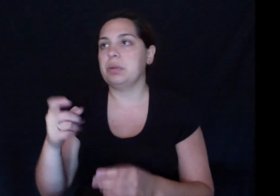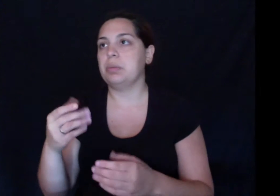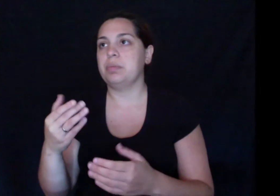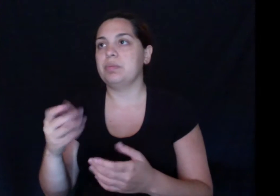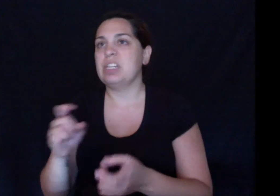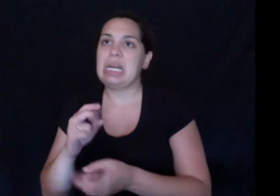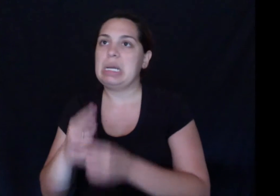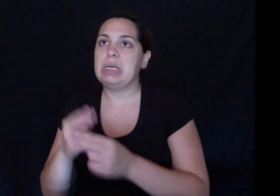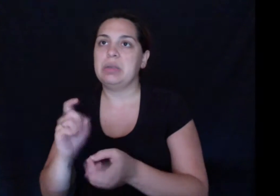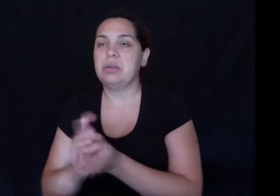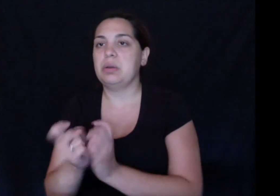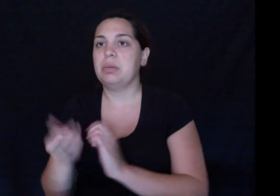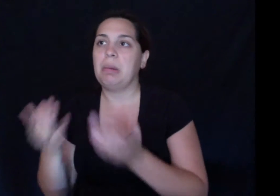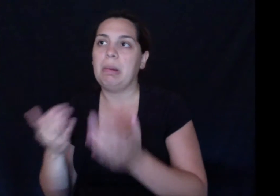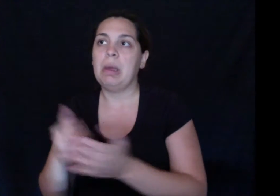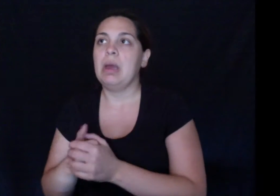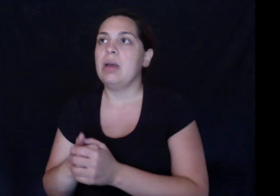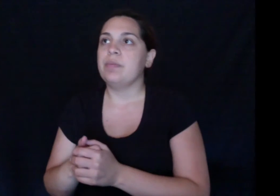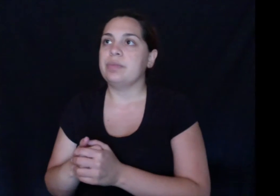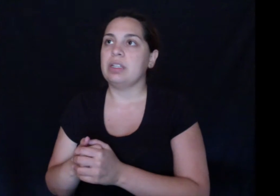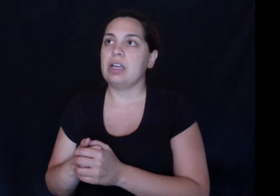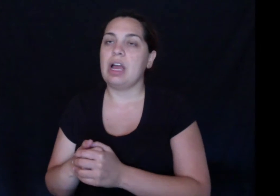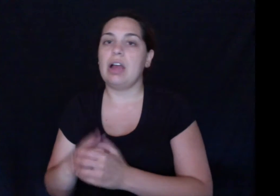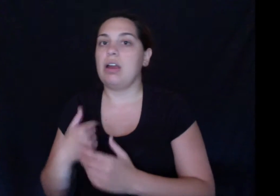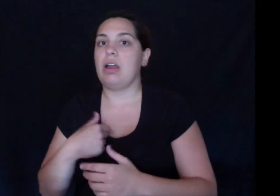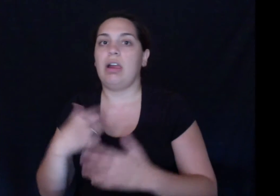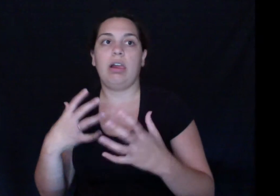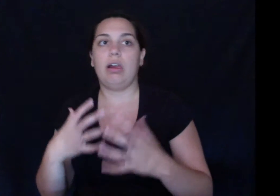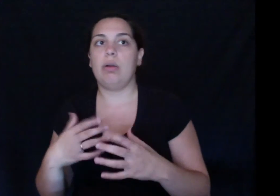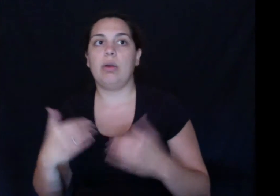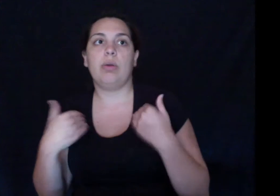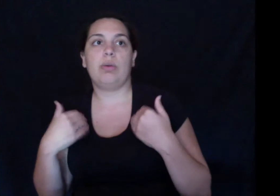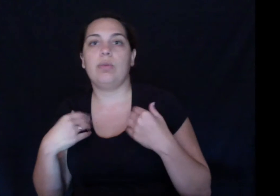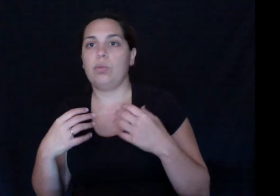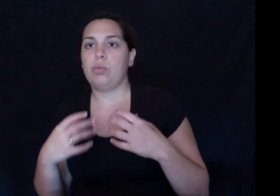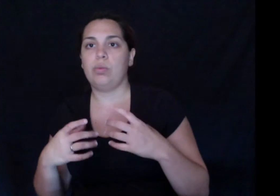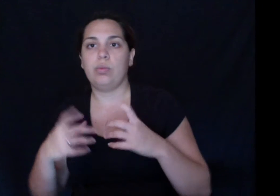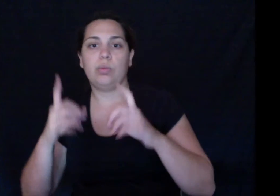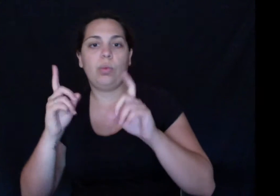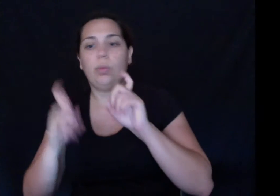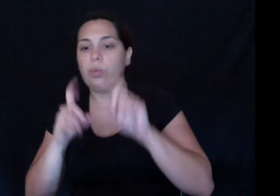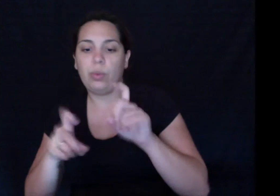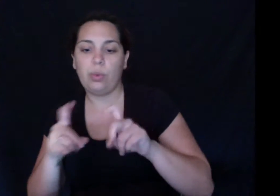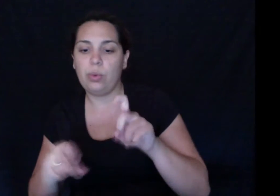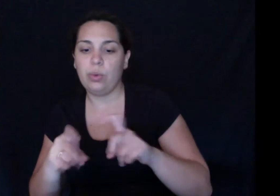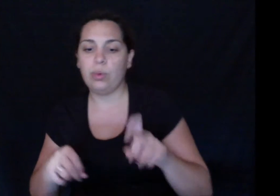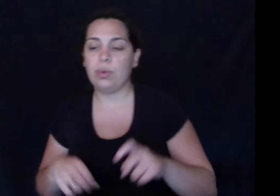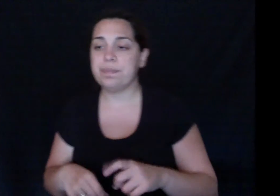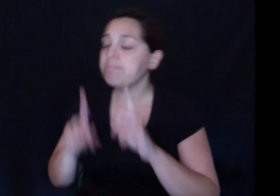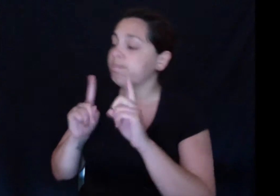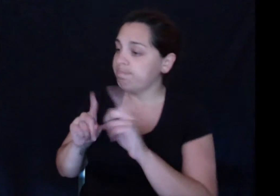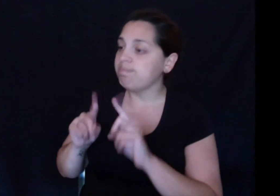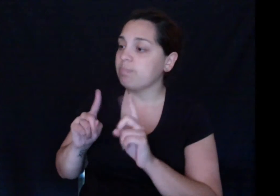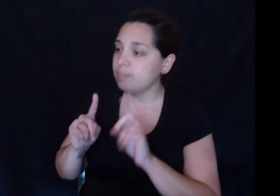the surgery happened. And everybody was so awesome. Like it was, I had never been treated